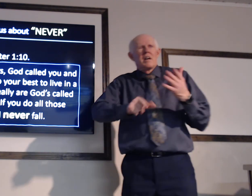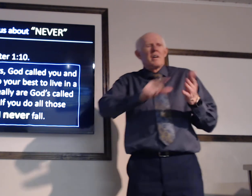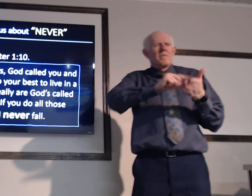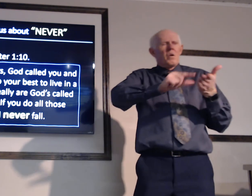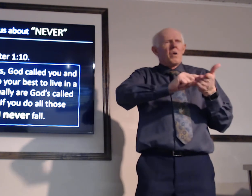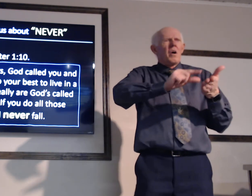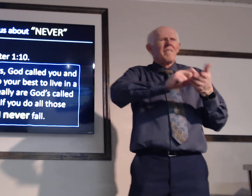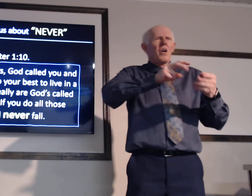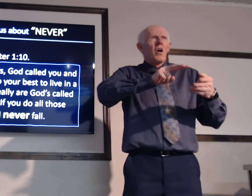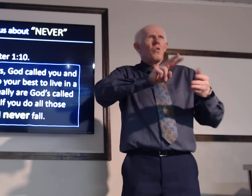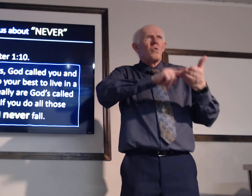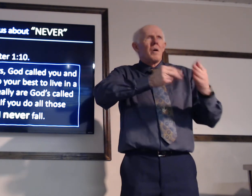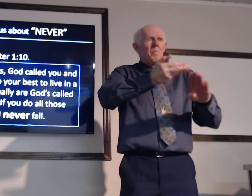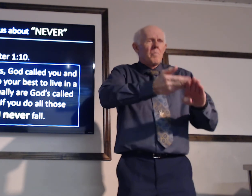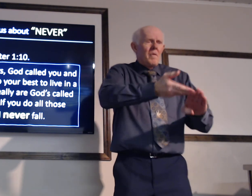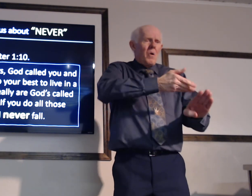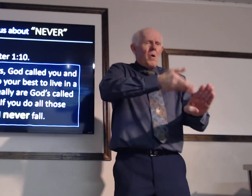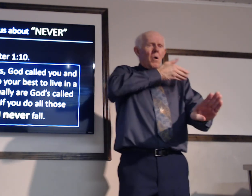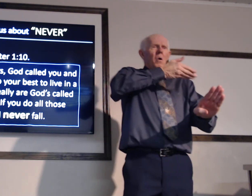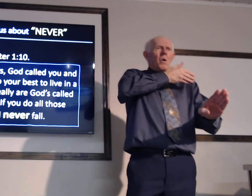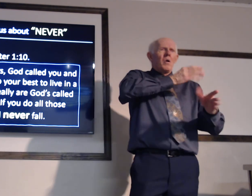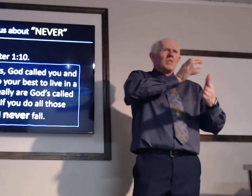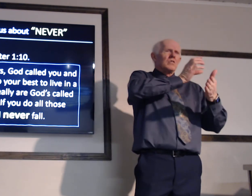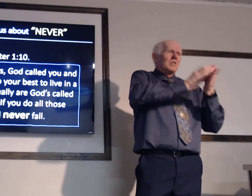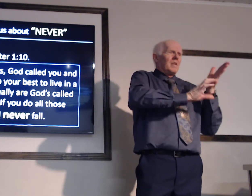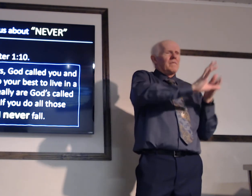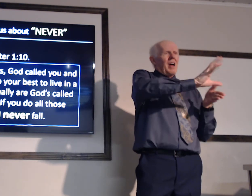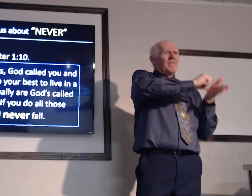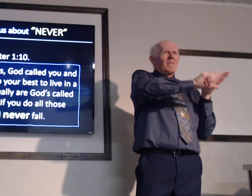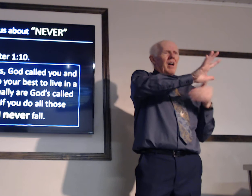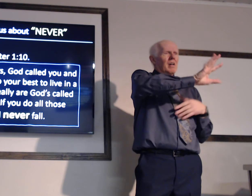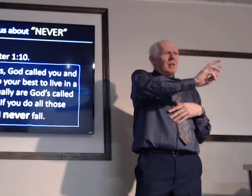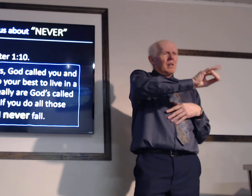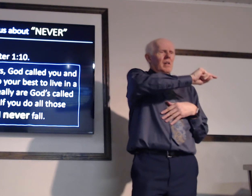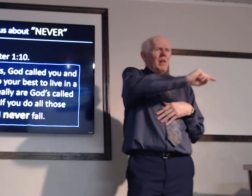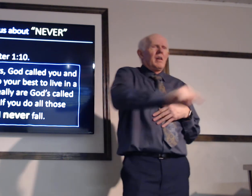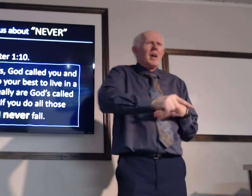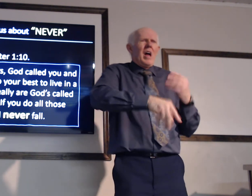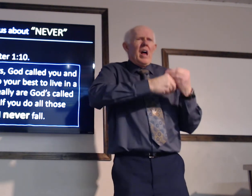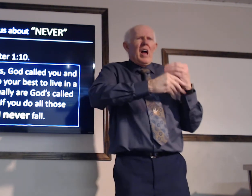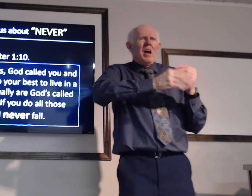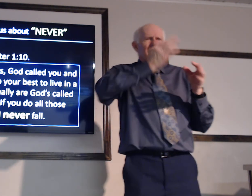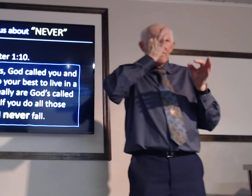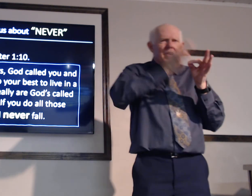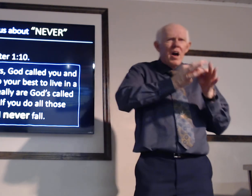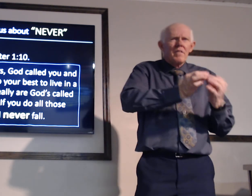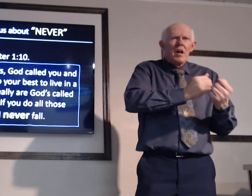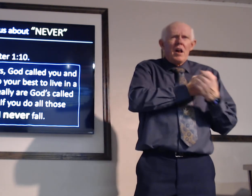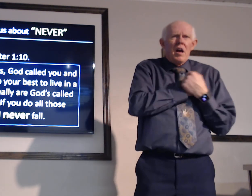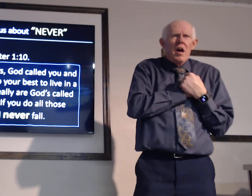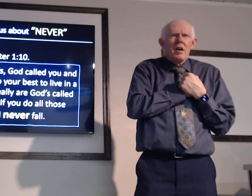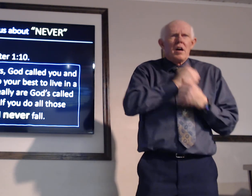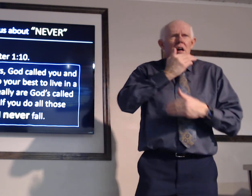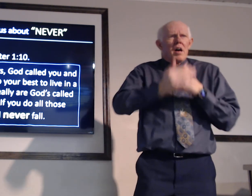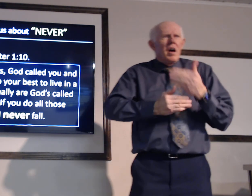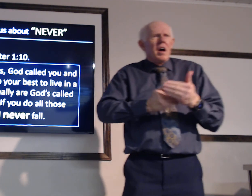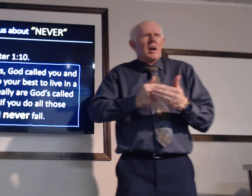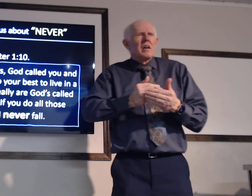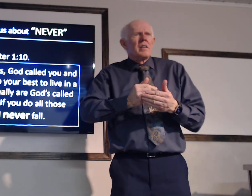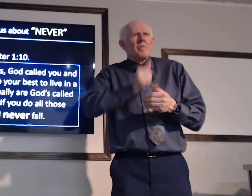If you do all these things, this verse, before, just before this verse, there are other verses that talk about